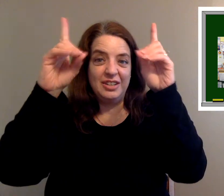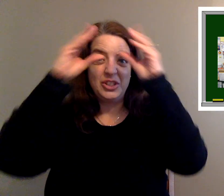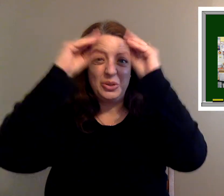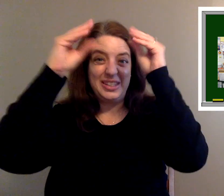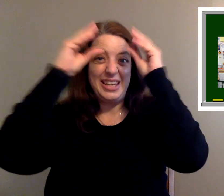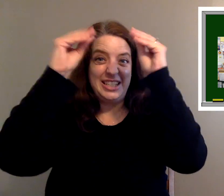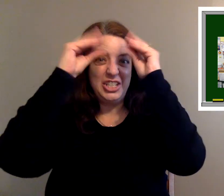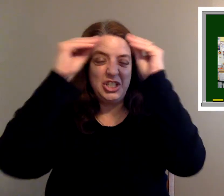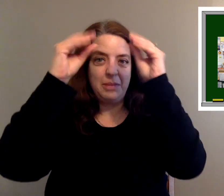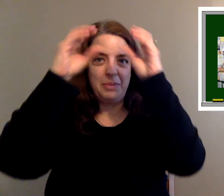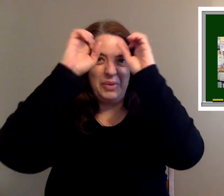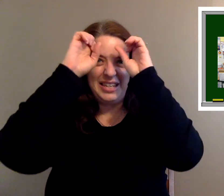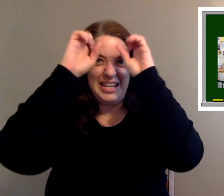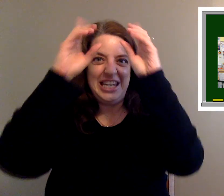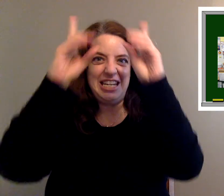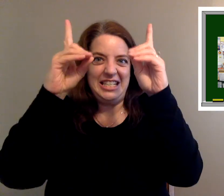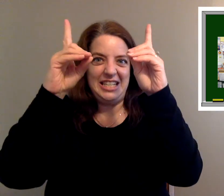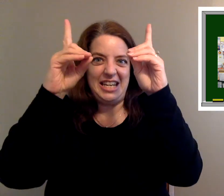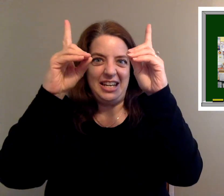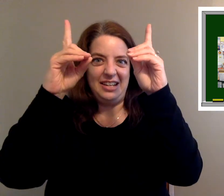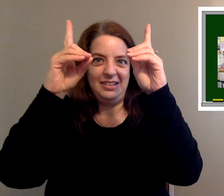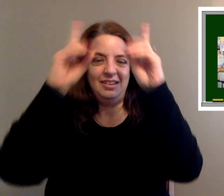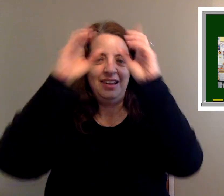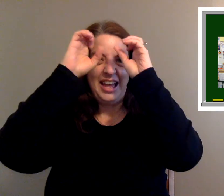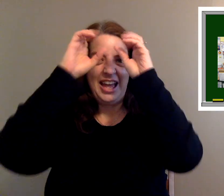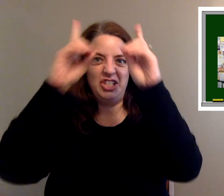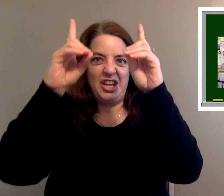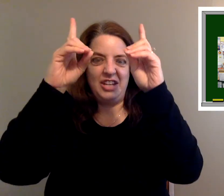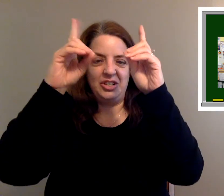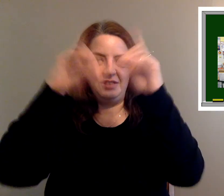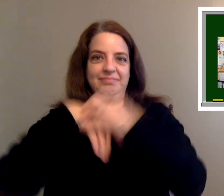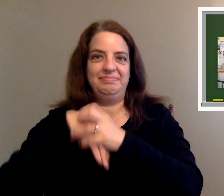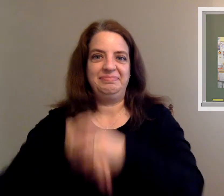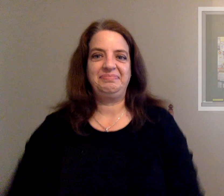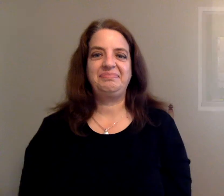it's like teaching, but with an ED, education.